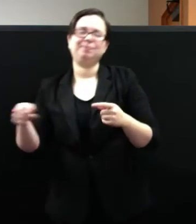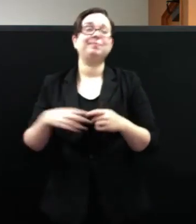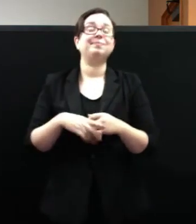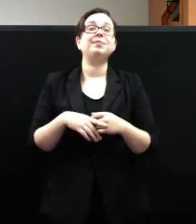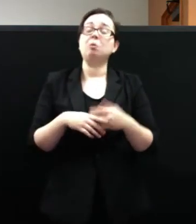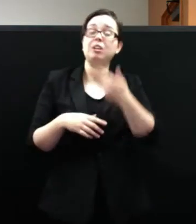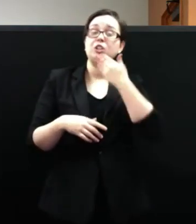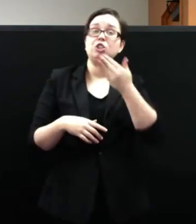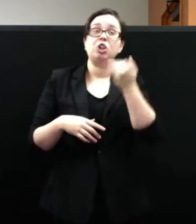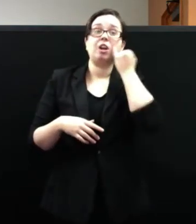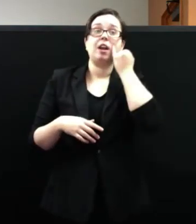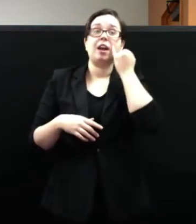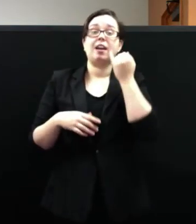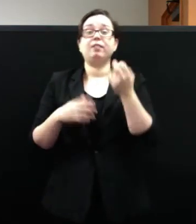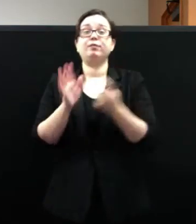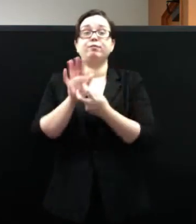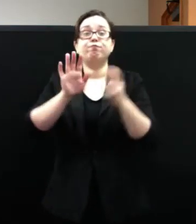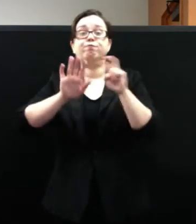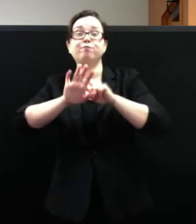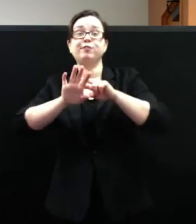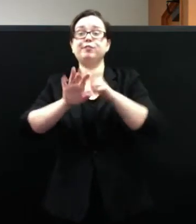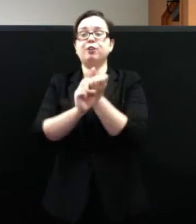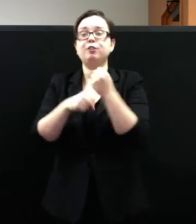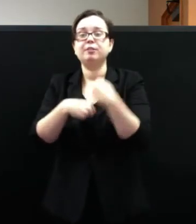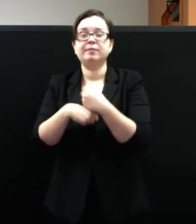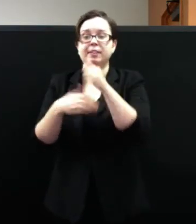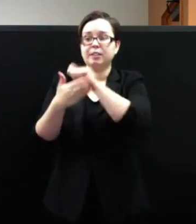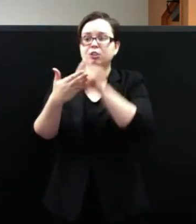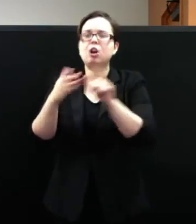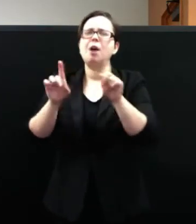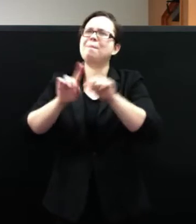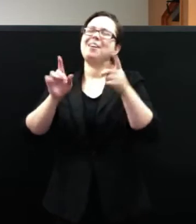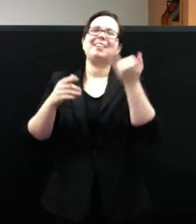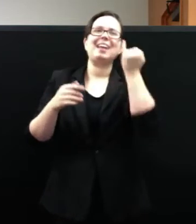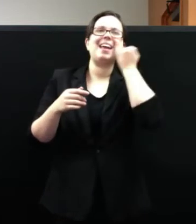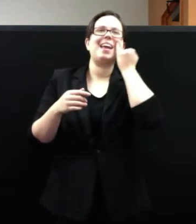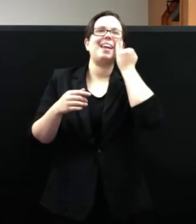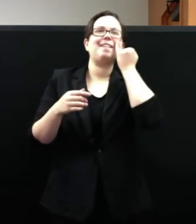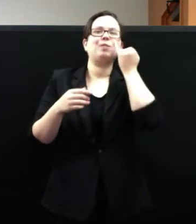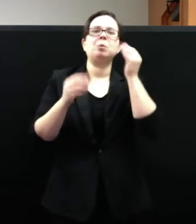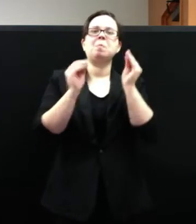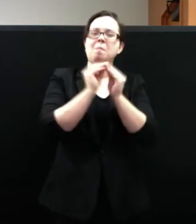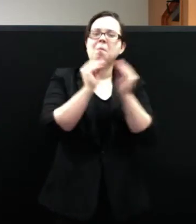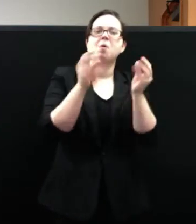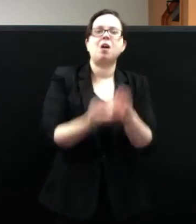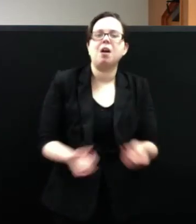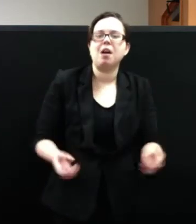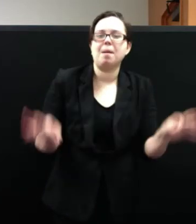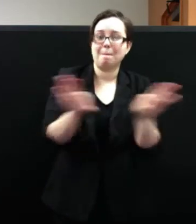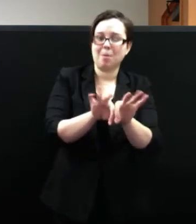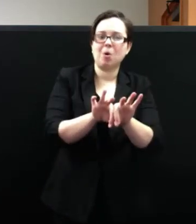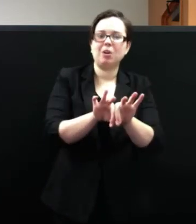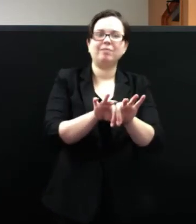draw something more relevant or pressing, like your organizational vision, or customer